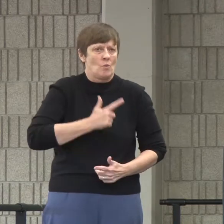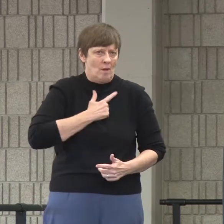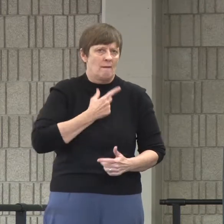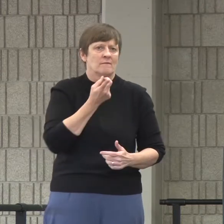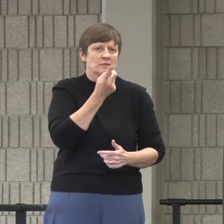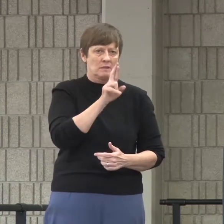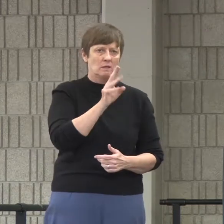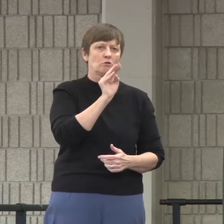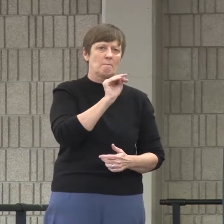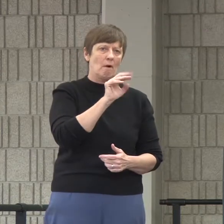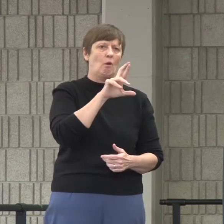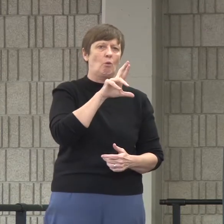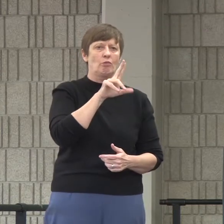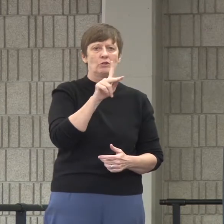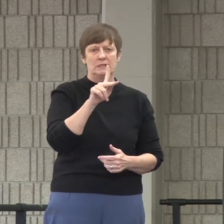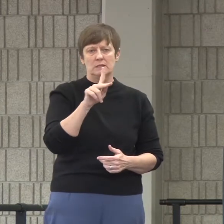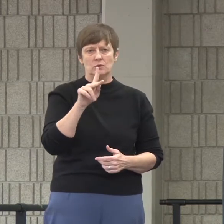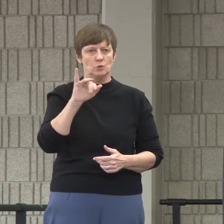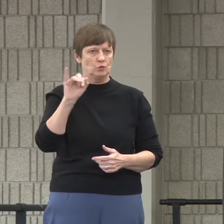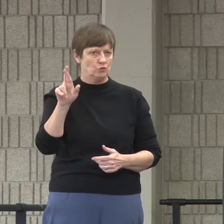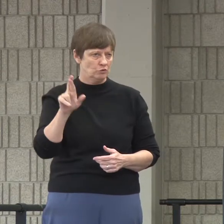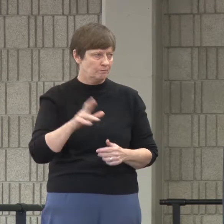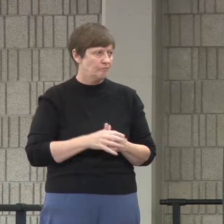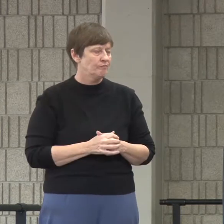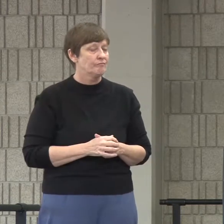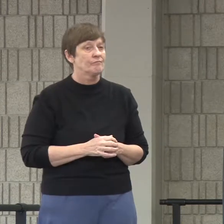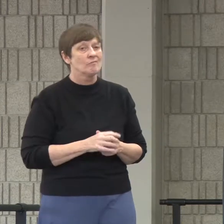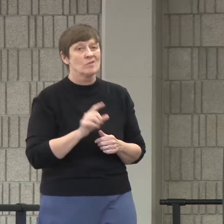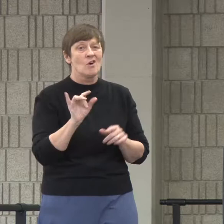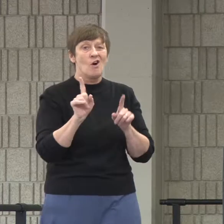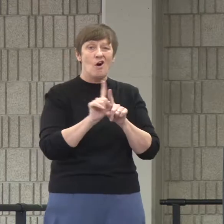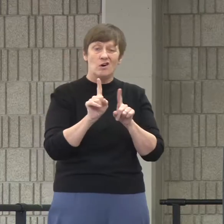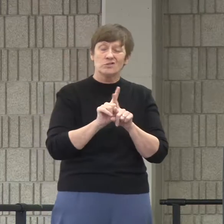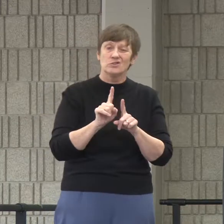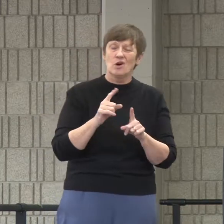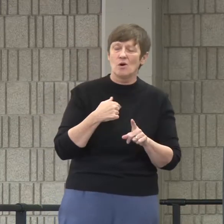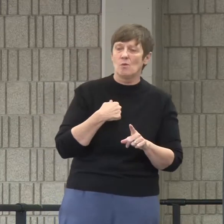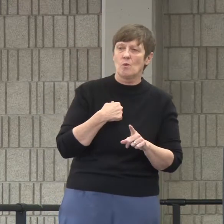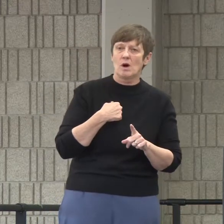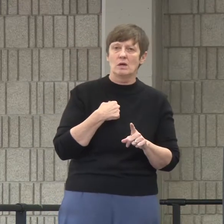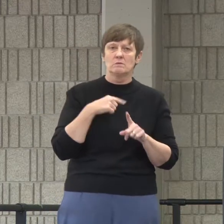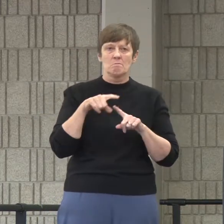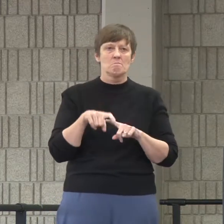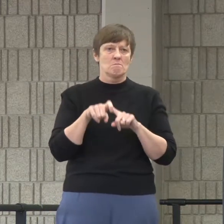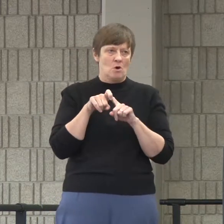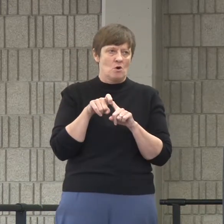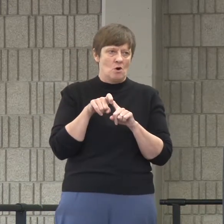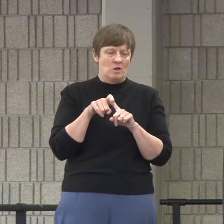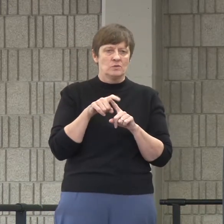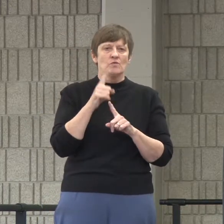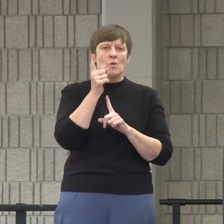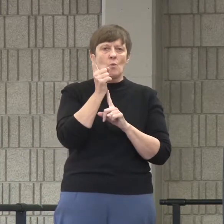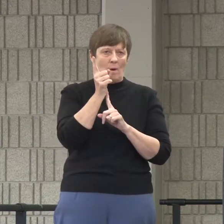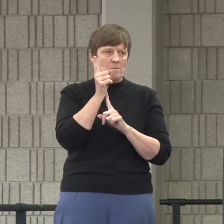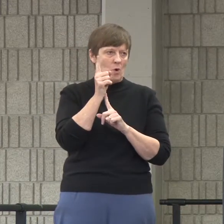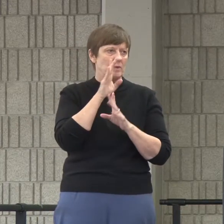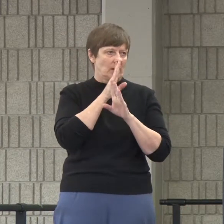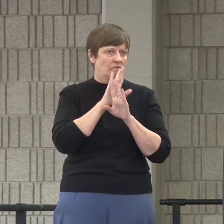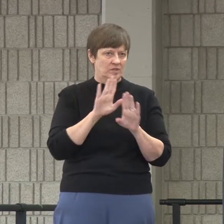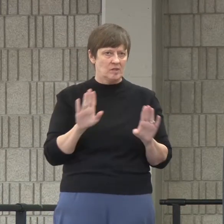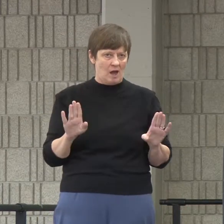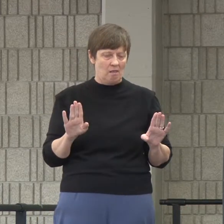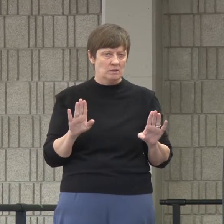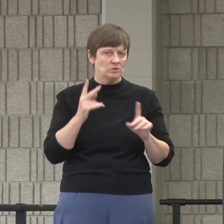King Jr. I would also like to pause and ask us to have a brief moment of silence